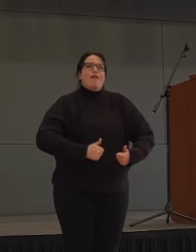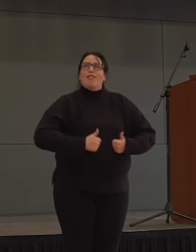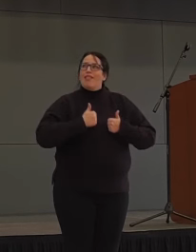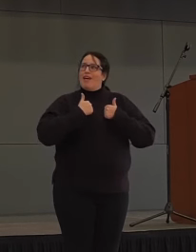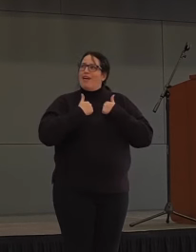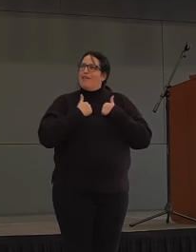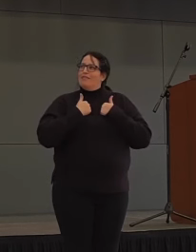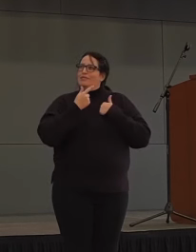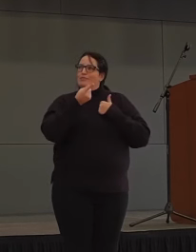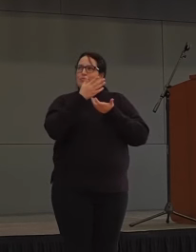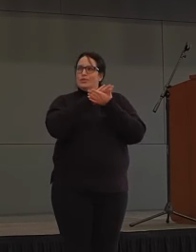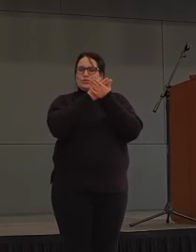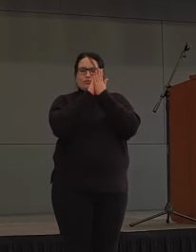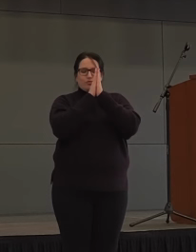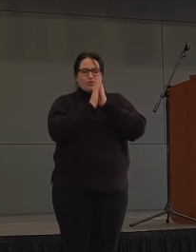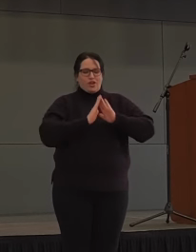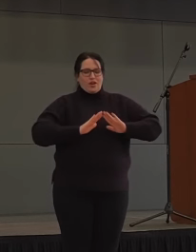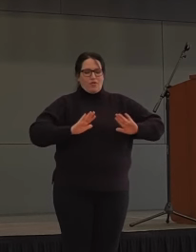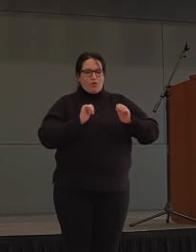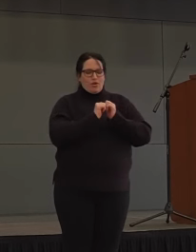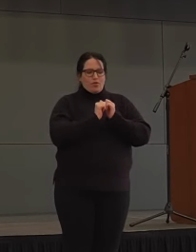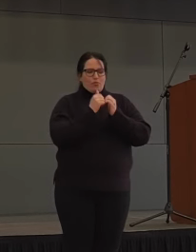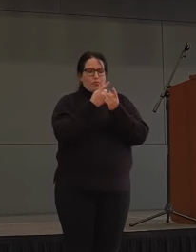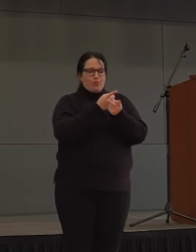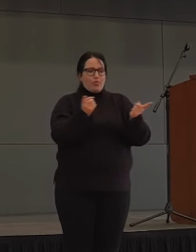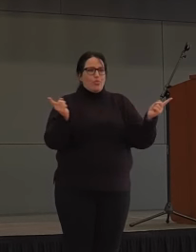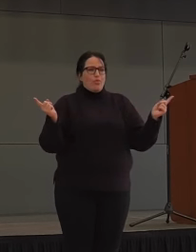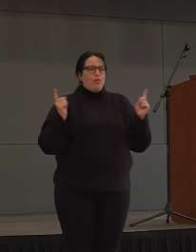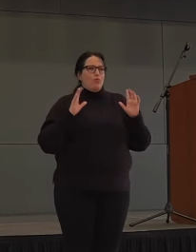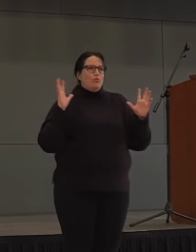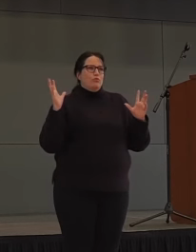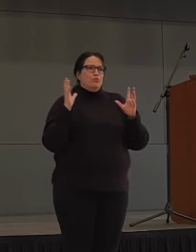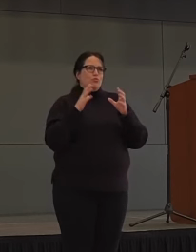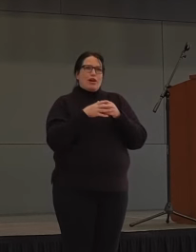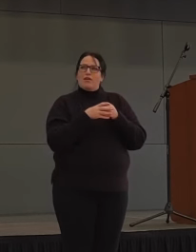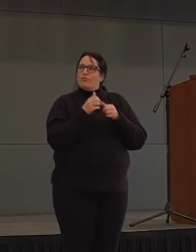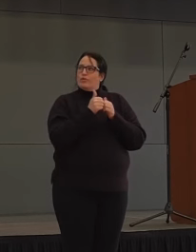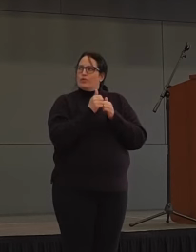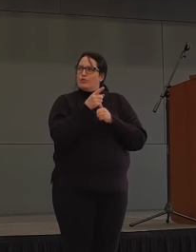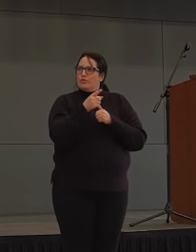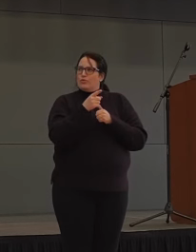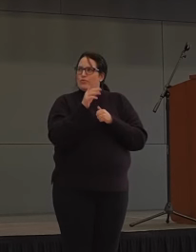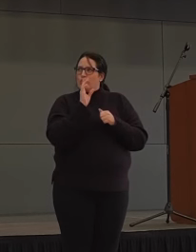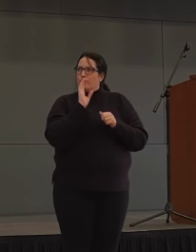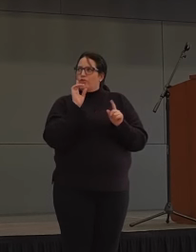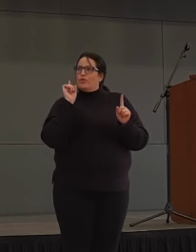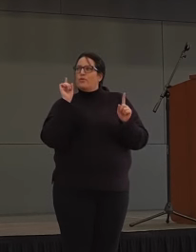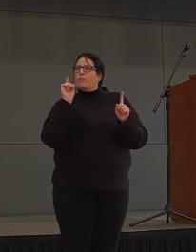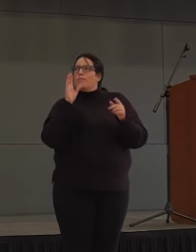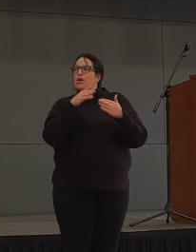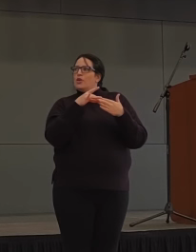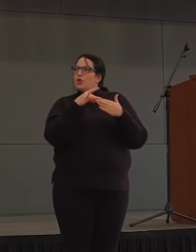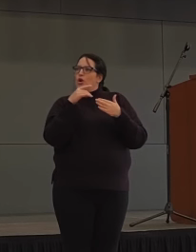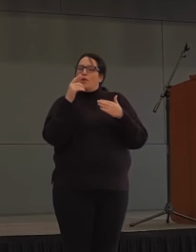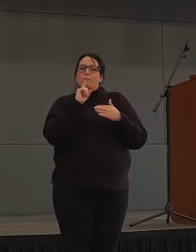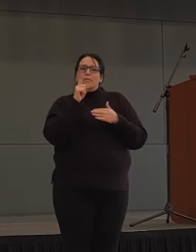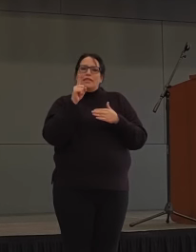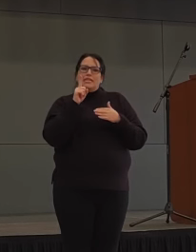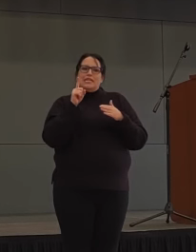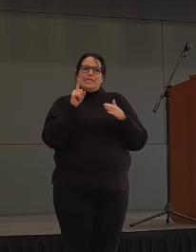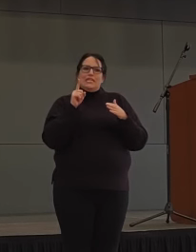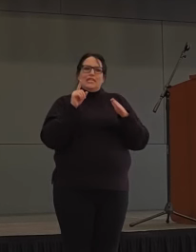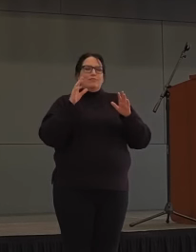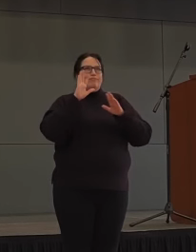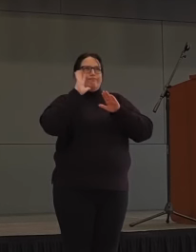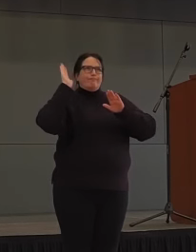May your going be sheltered and your welcome assured. The truth of the matter, friends, is